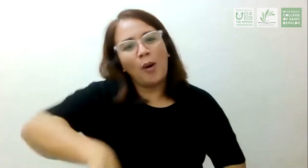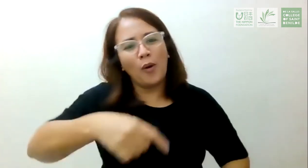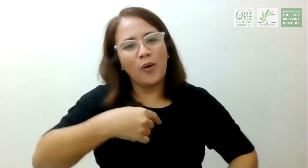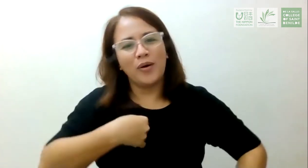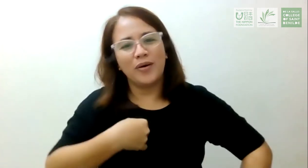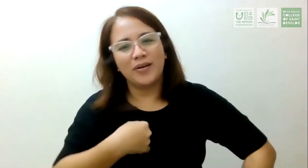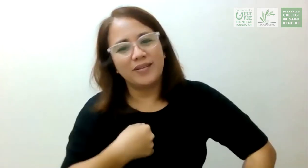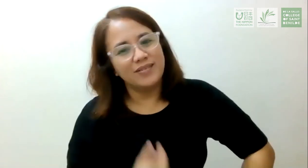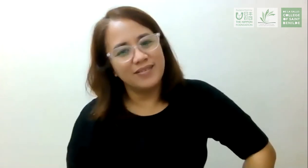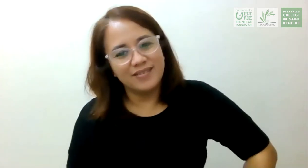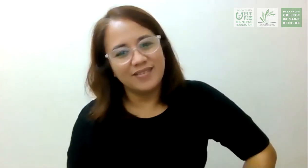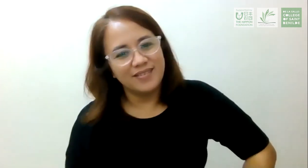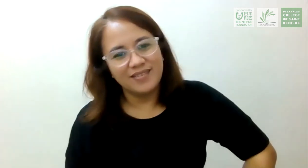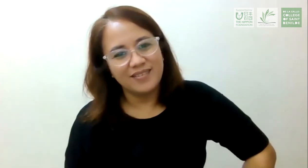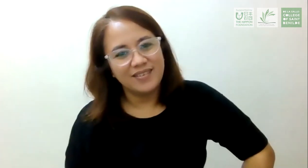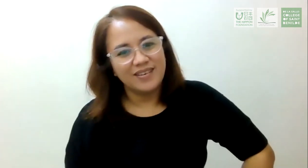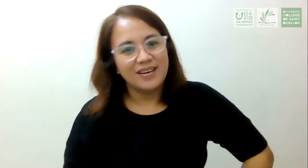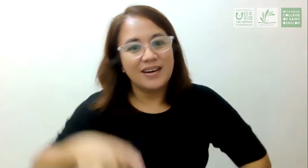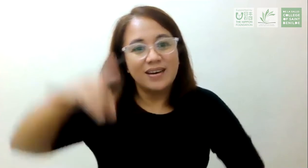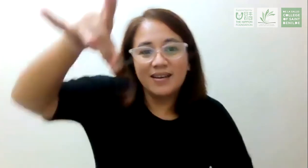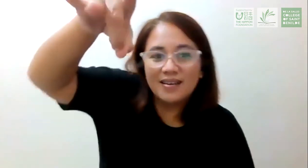what is it, this one?